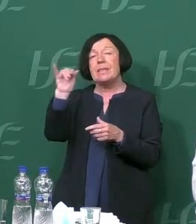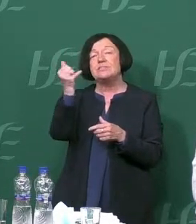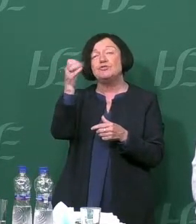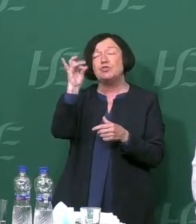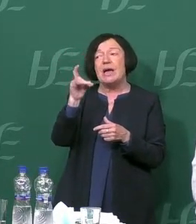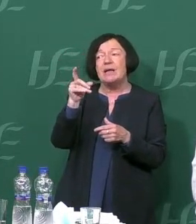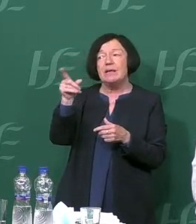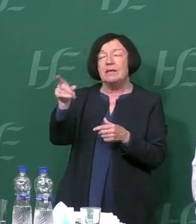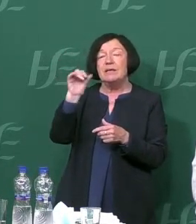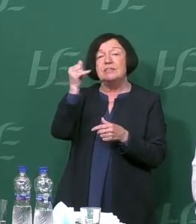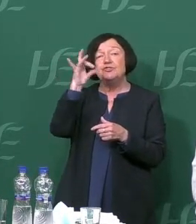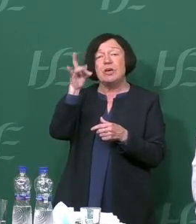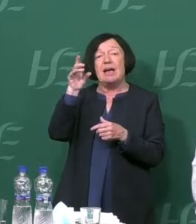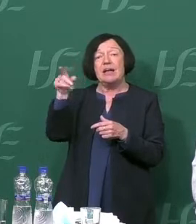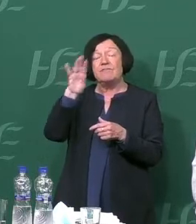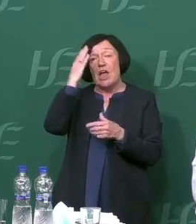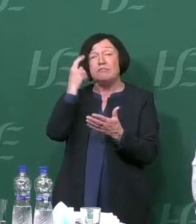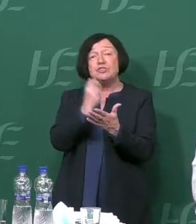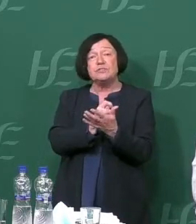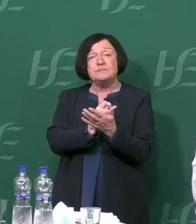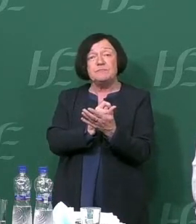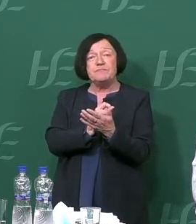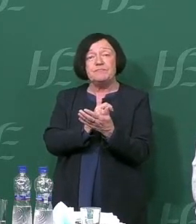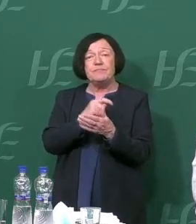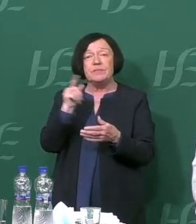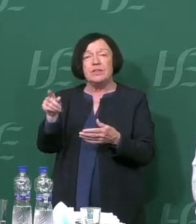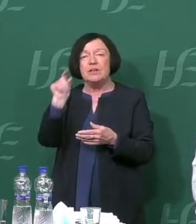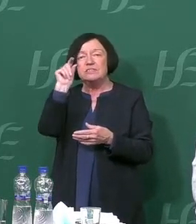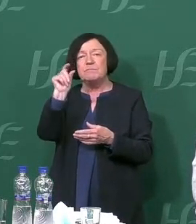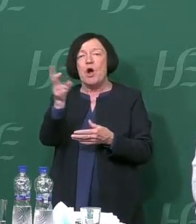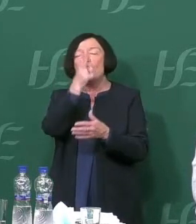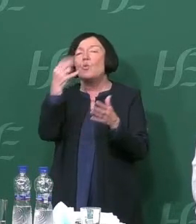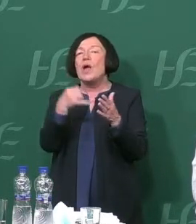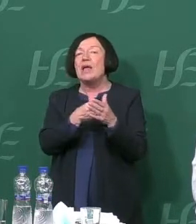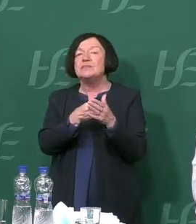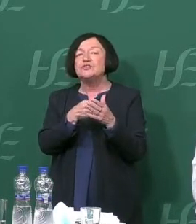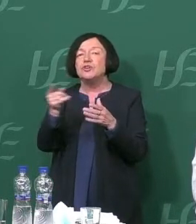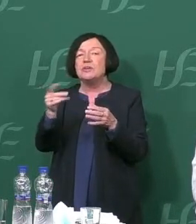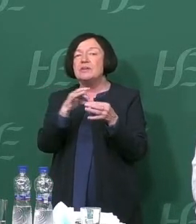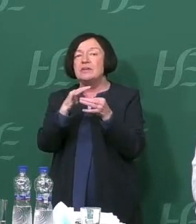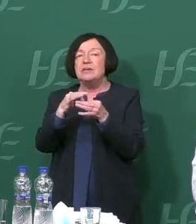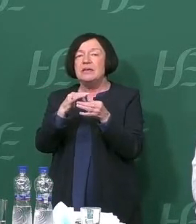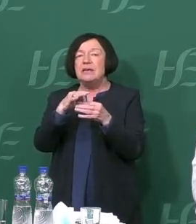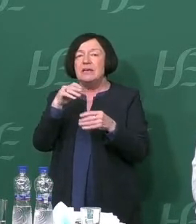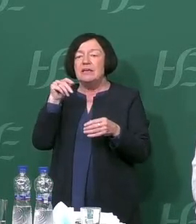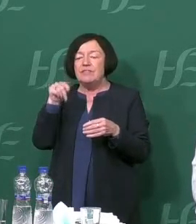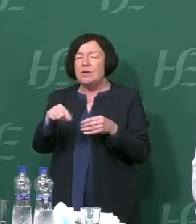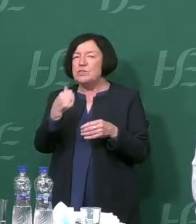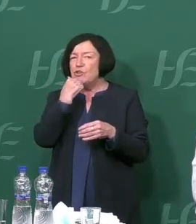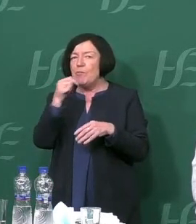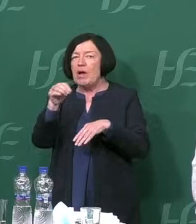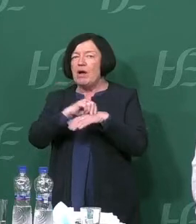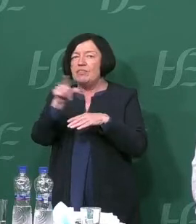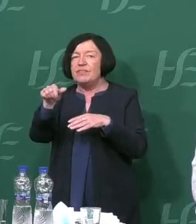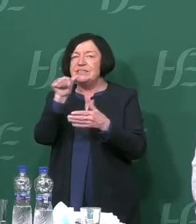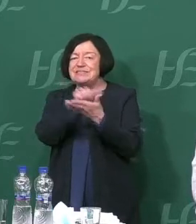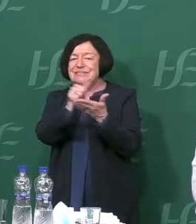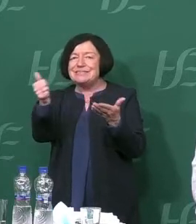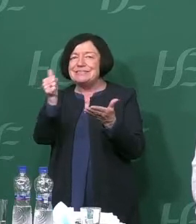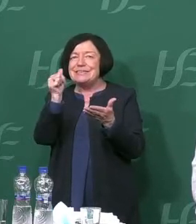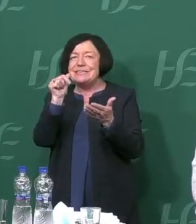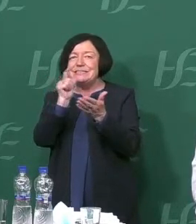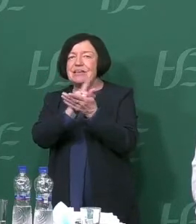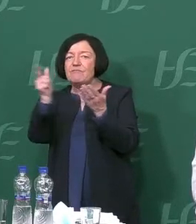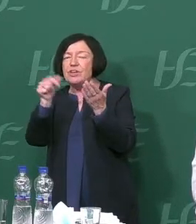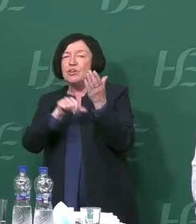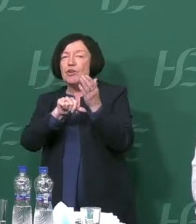Yeah, just Jack Power at the Irish Times. Just another small question in relation to, I think there was a stat there on the 16 to 17-year-olds